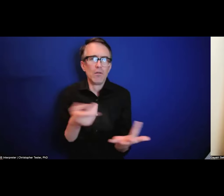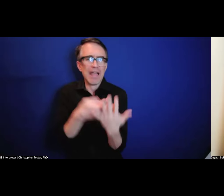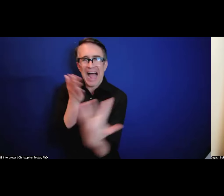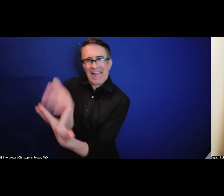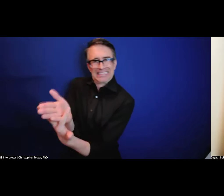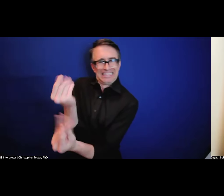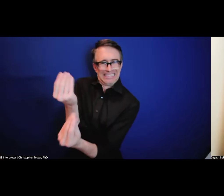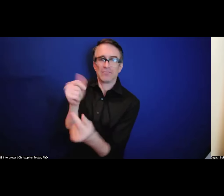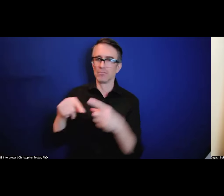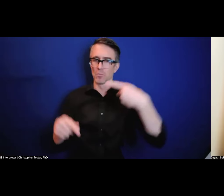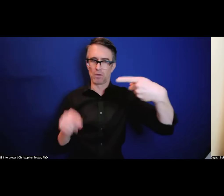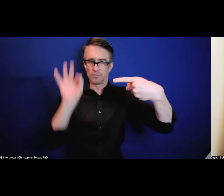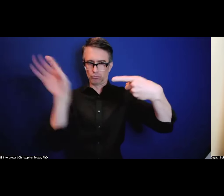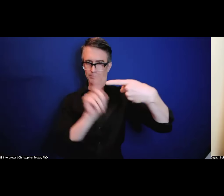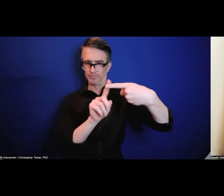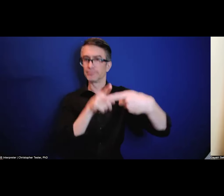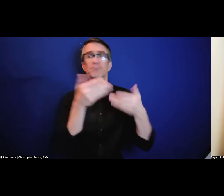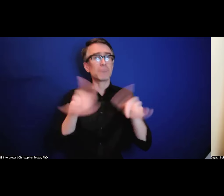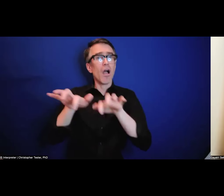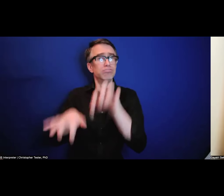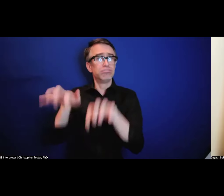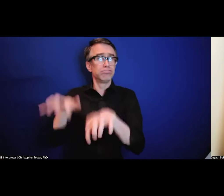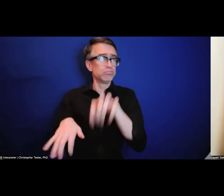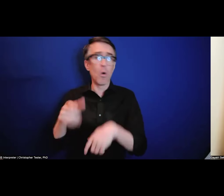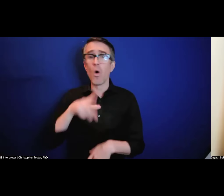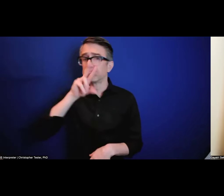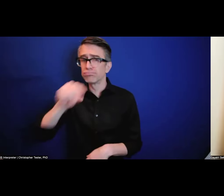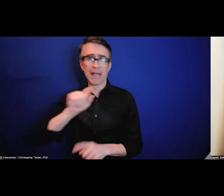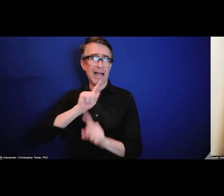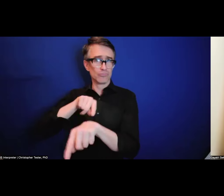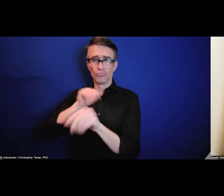The second question is a multiple choice question.